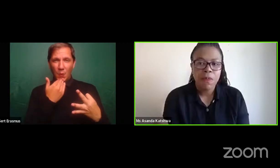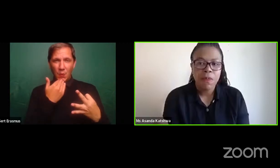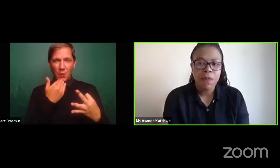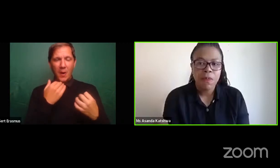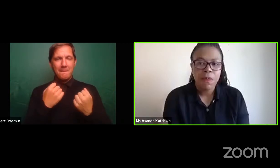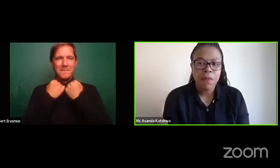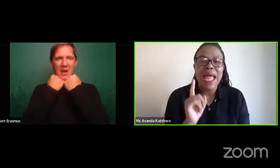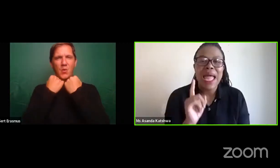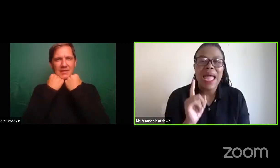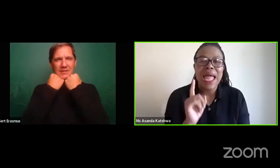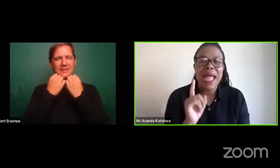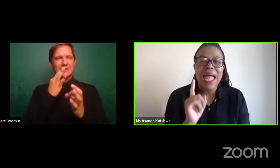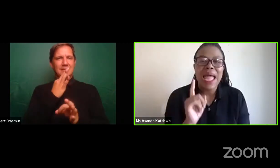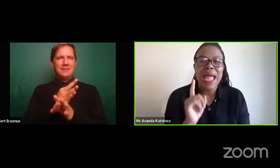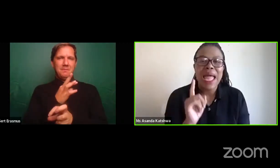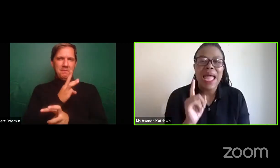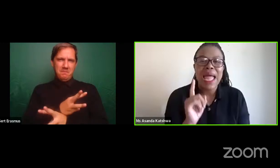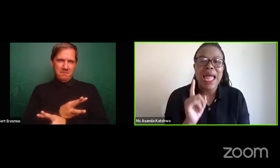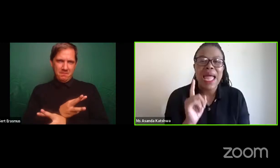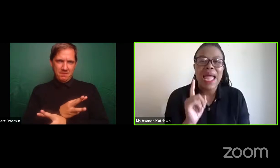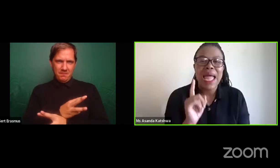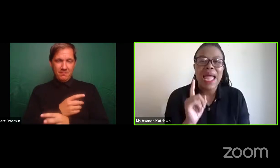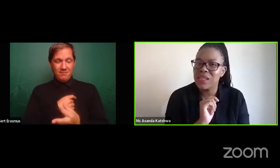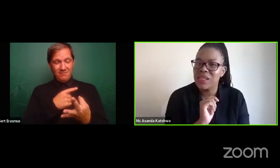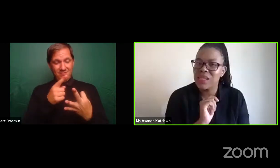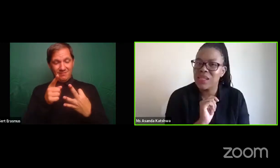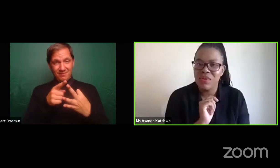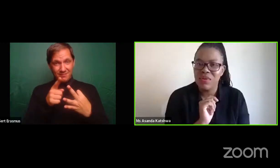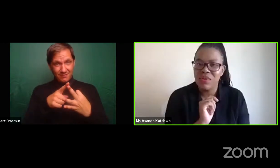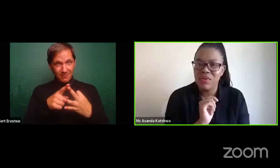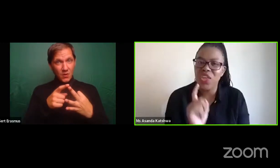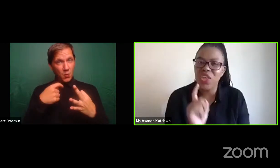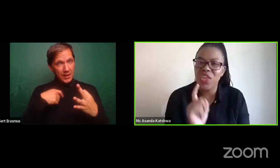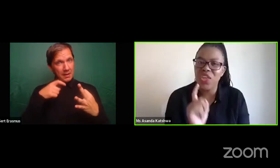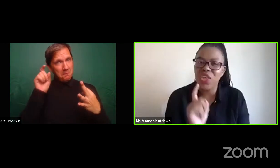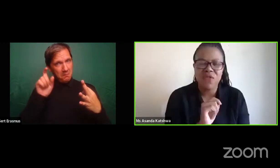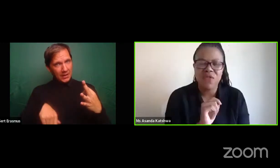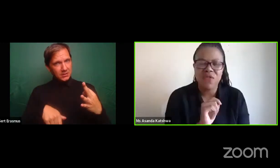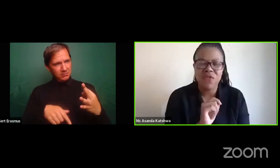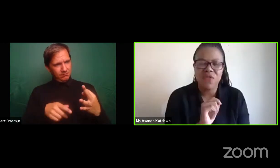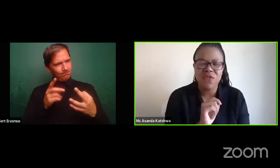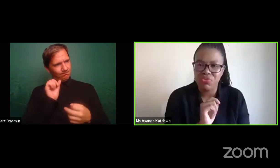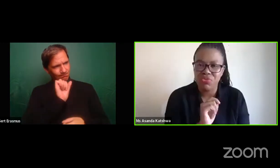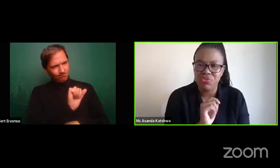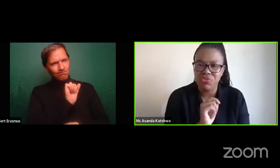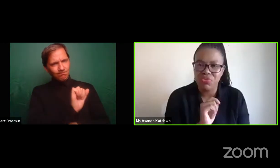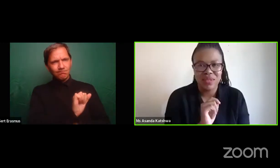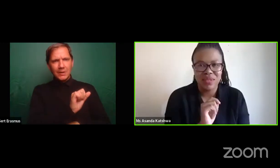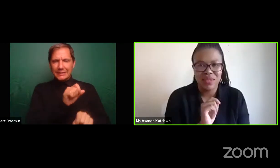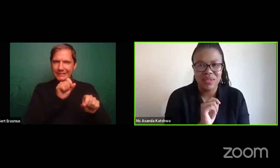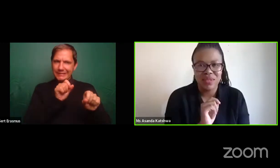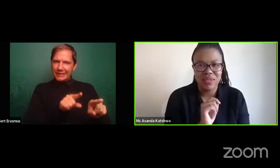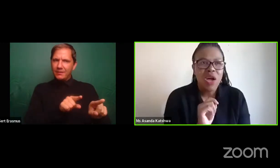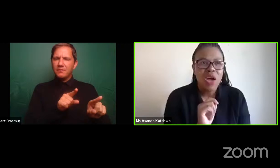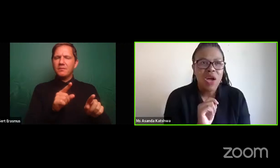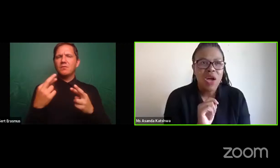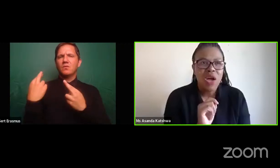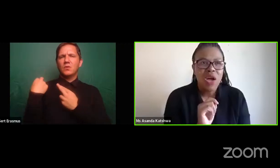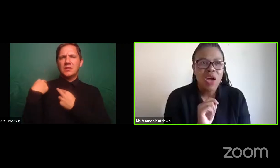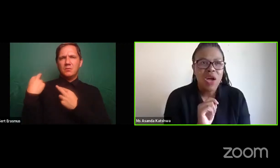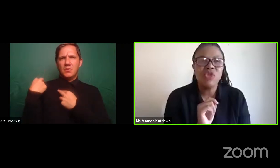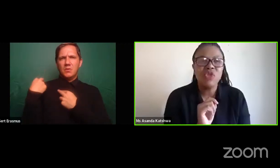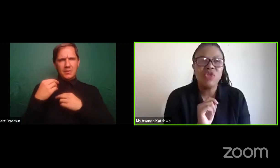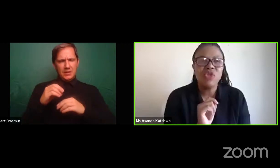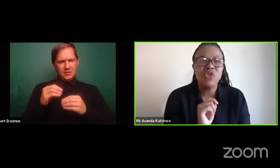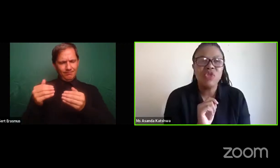not holding parents responsible for the education of their children.